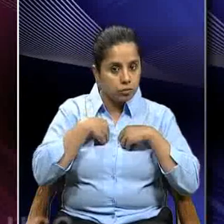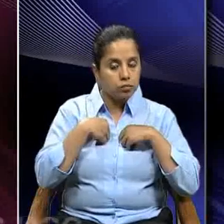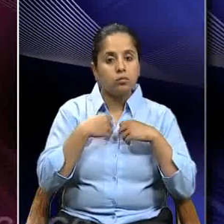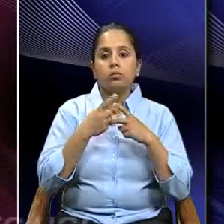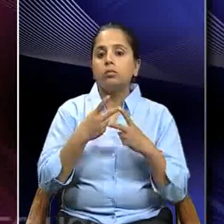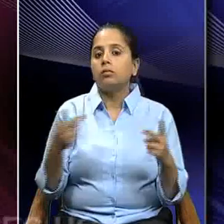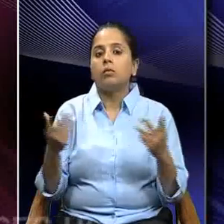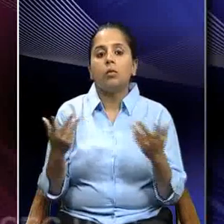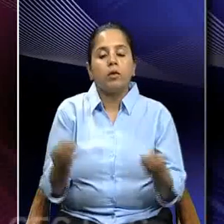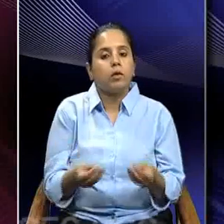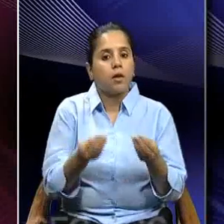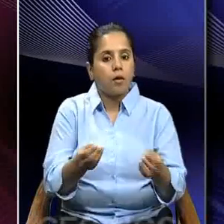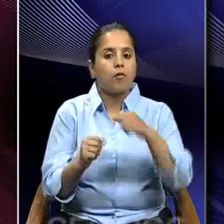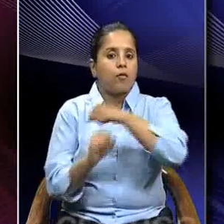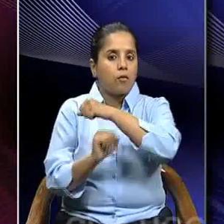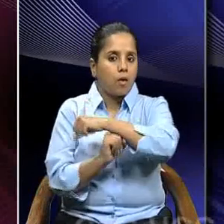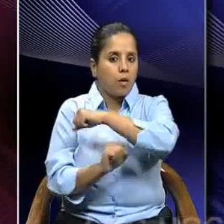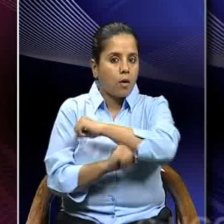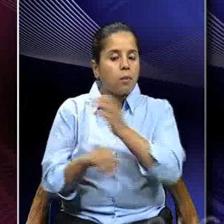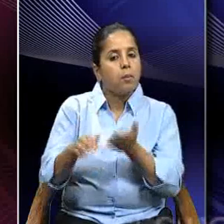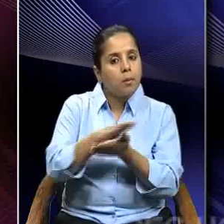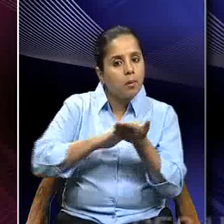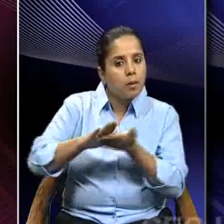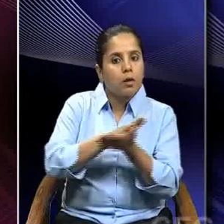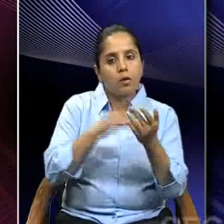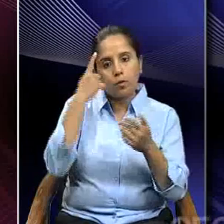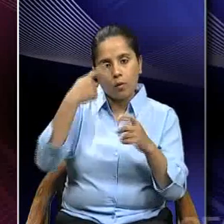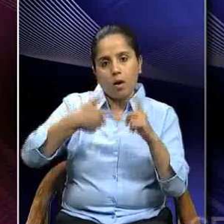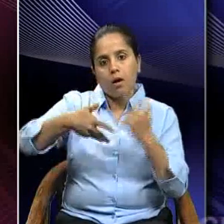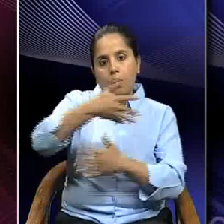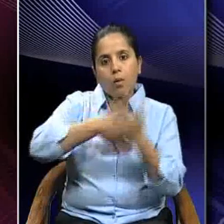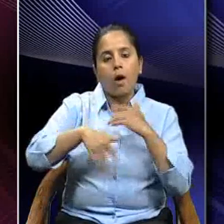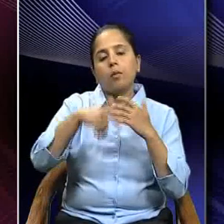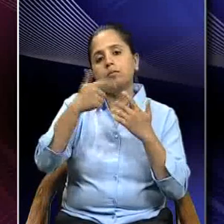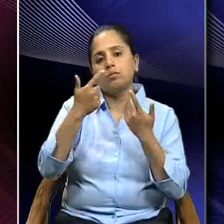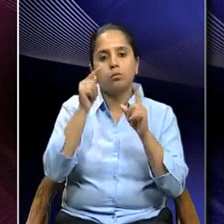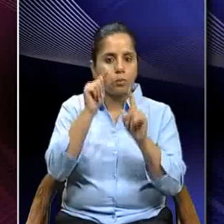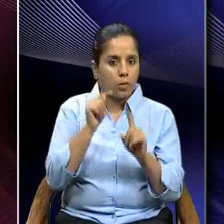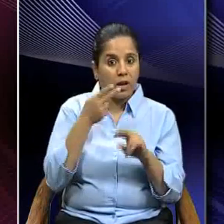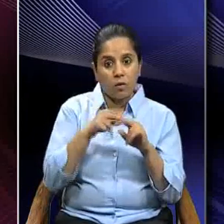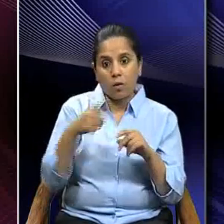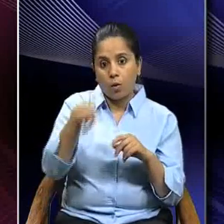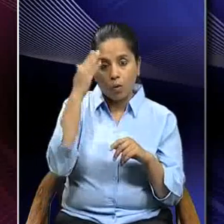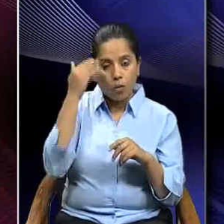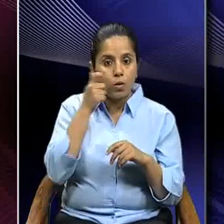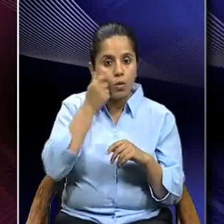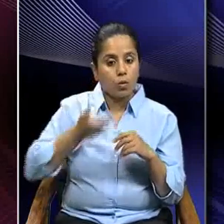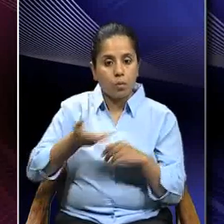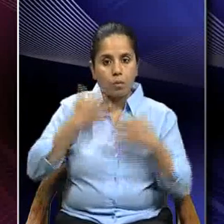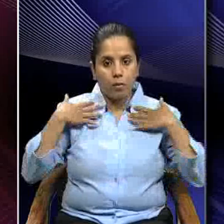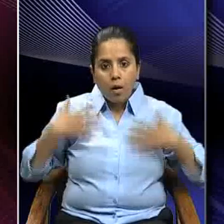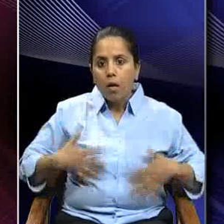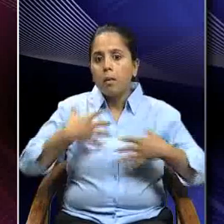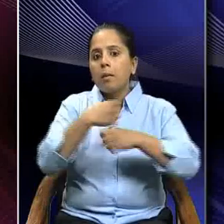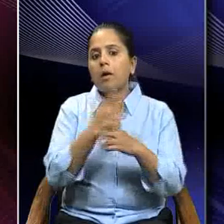is providing us a foundational basis for environmental concerns. We all know that human body is made of